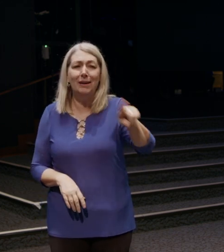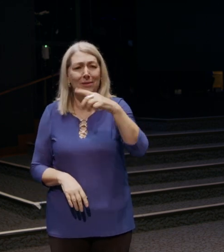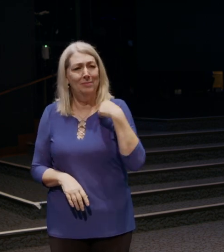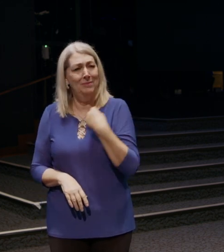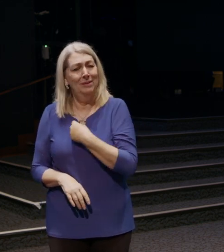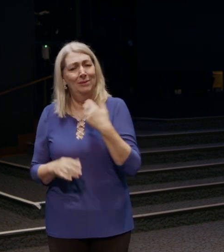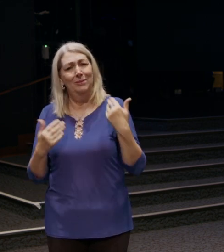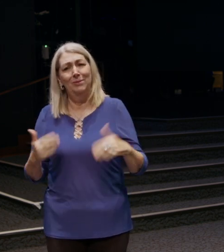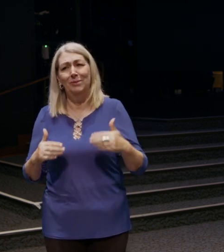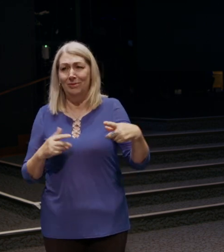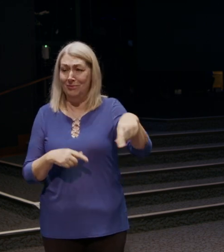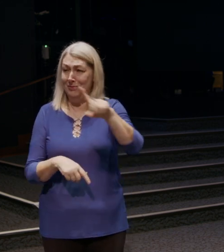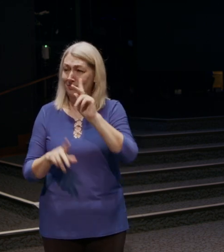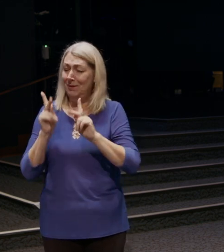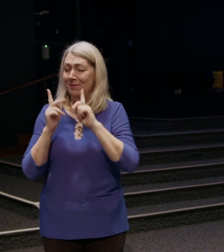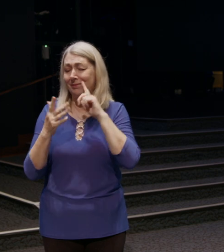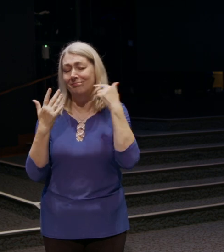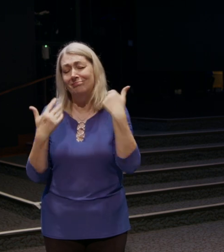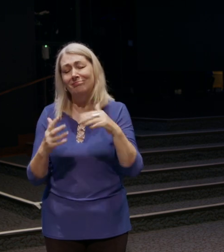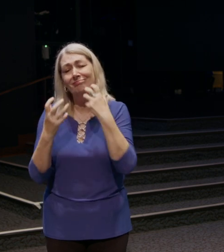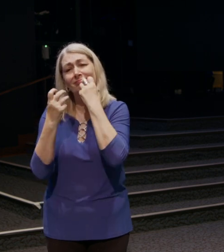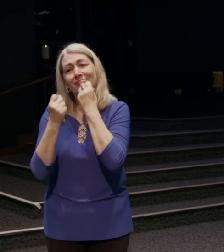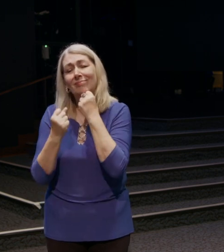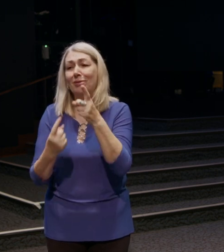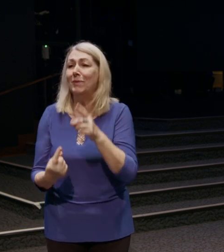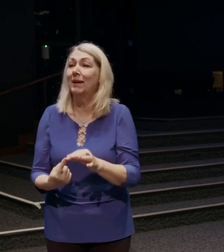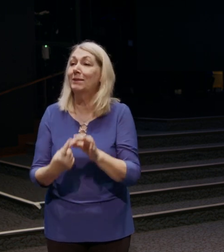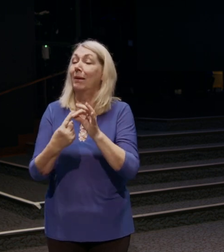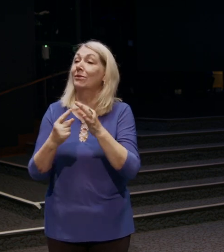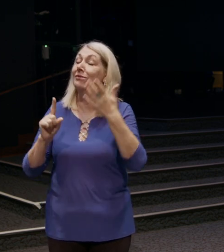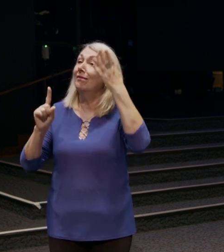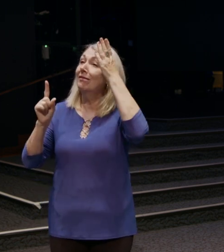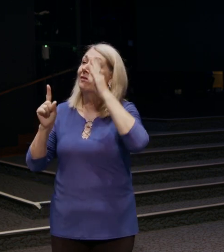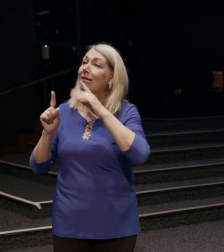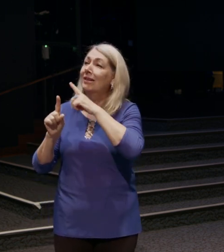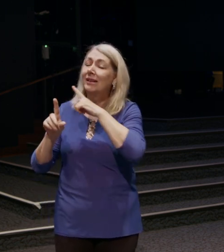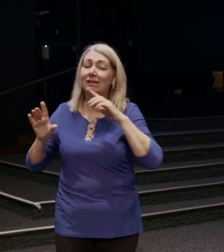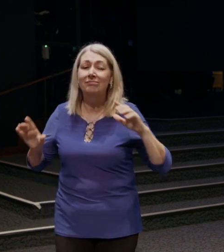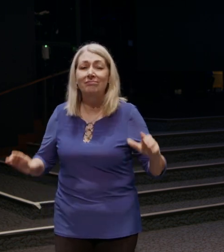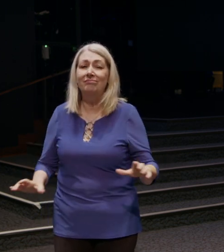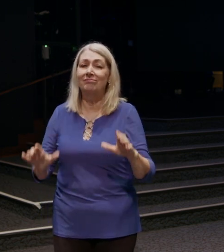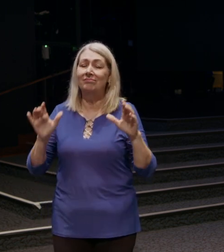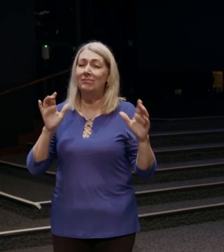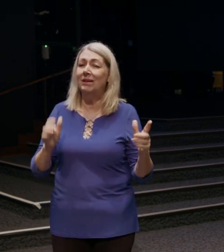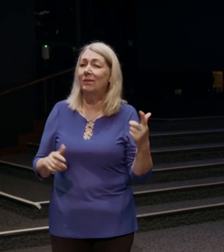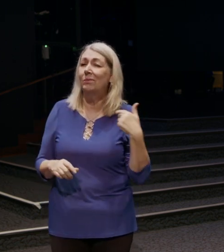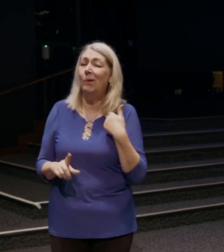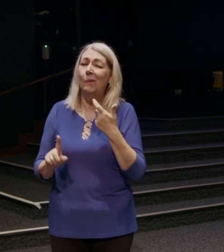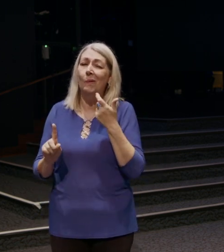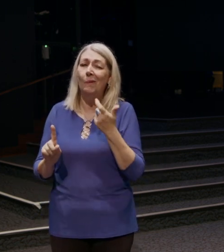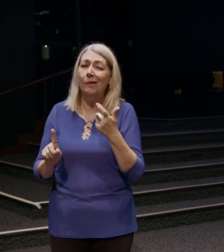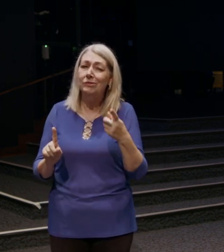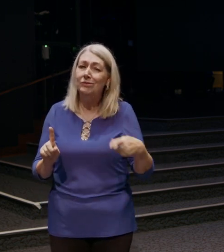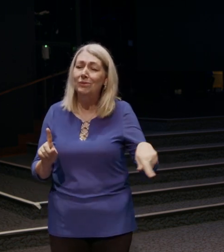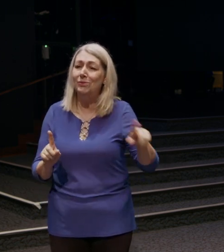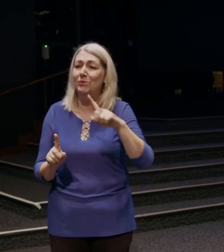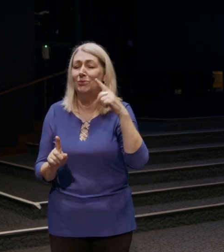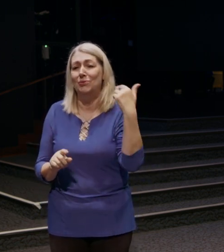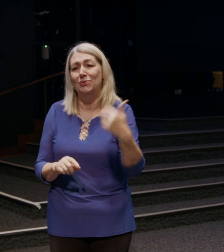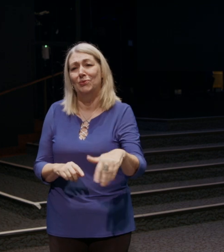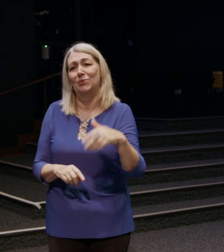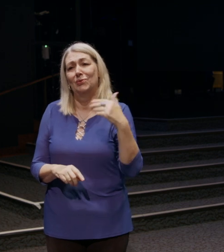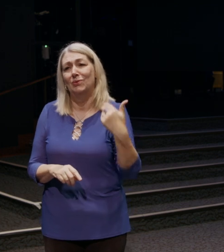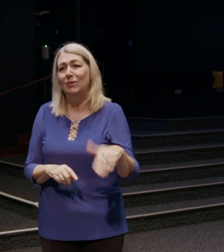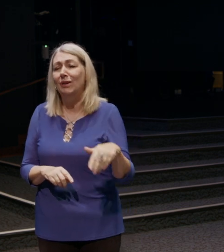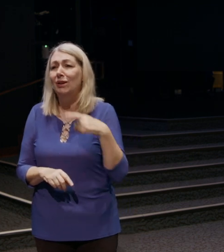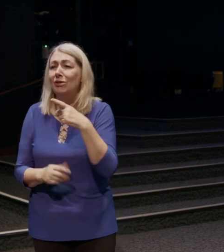people. You are. And God is doing a special work. And I've watched as you continue to just step